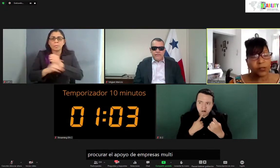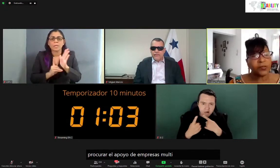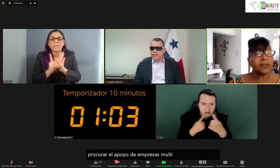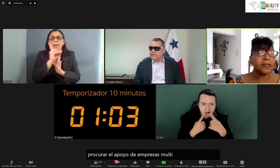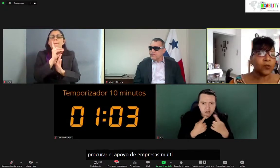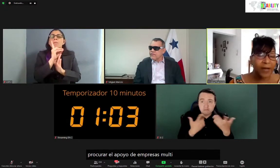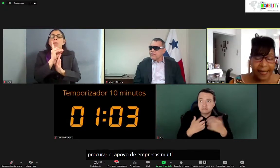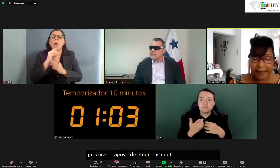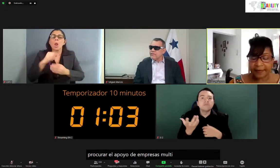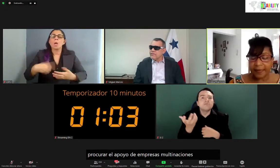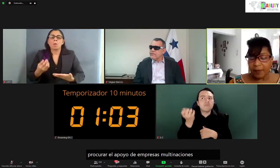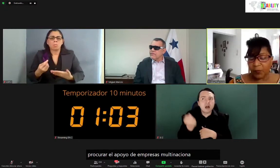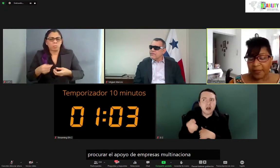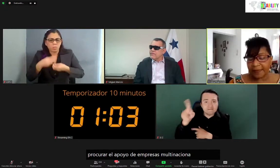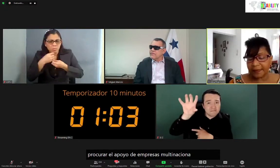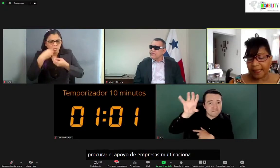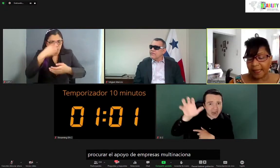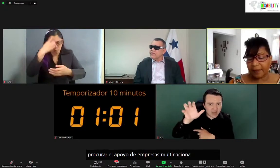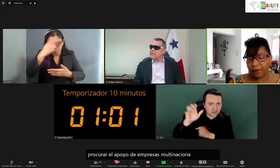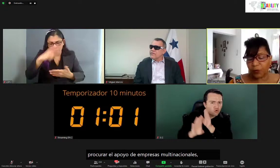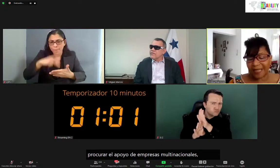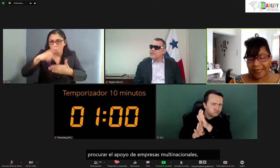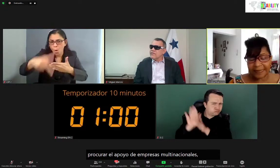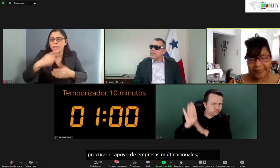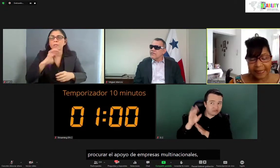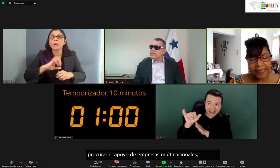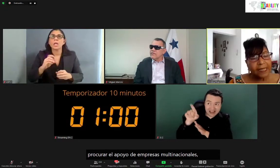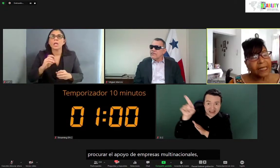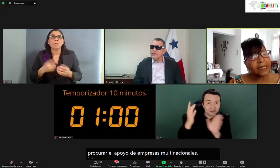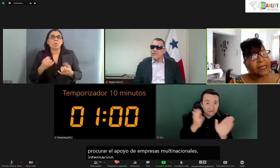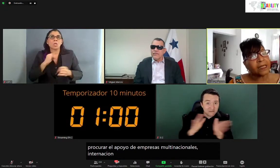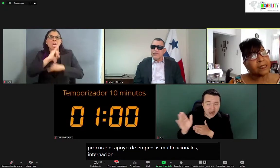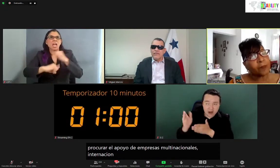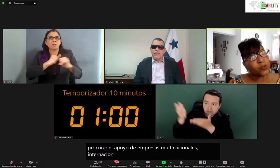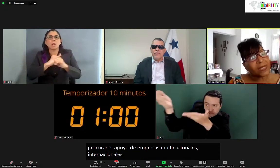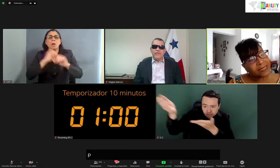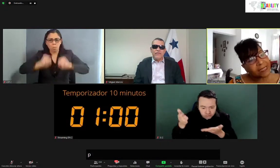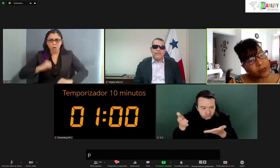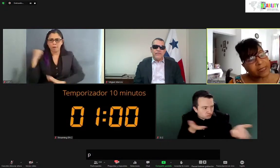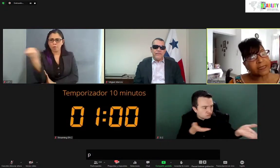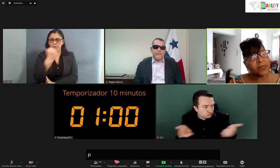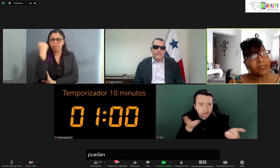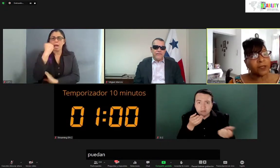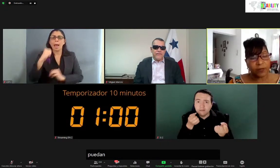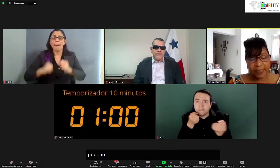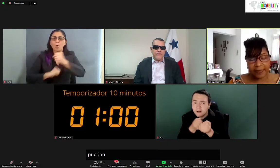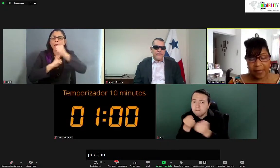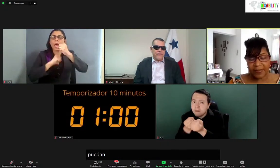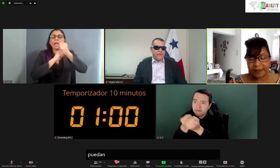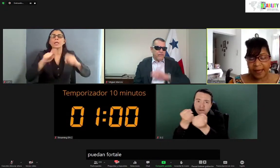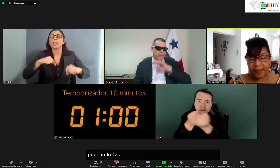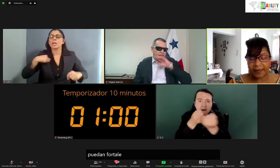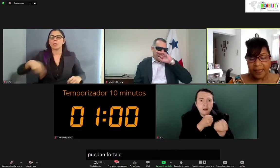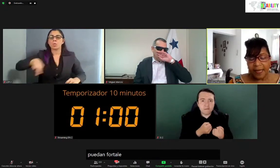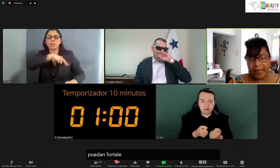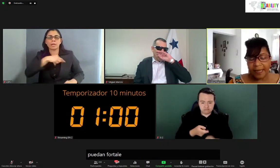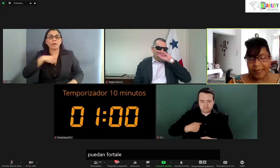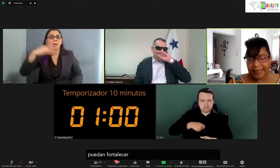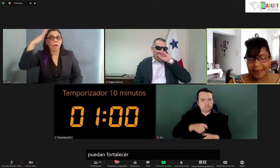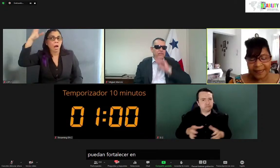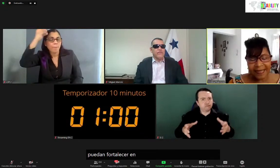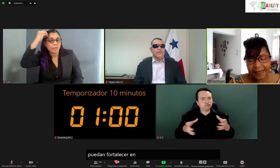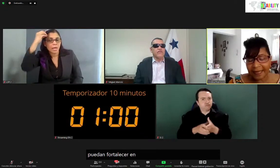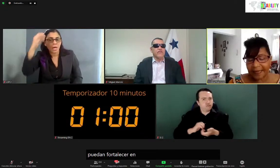developed countries with regional proposals to strengthen and help